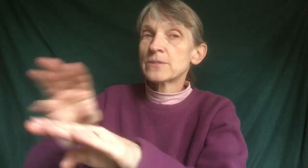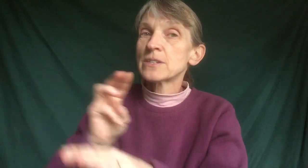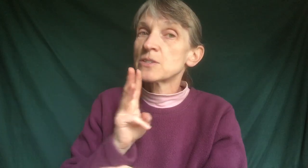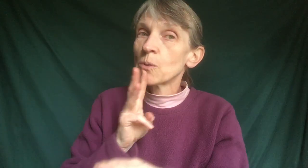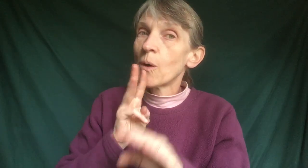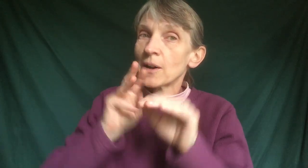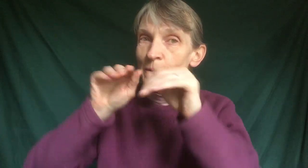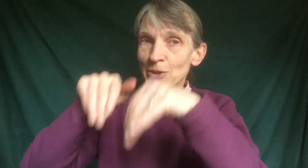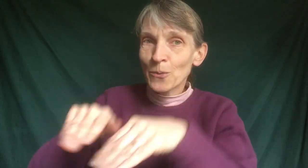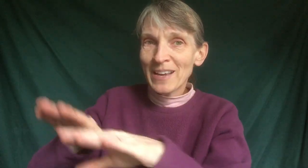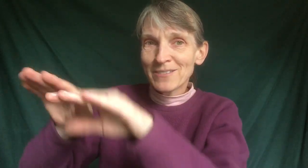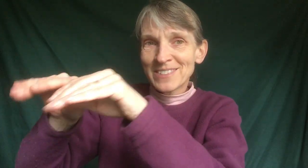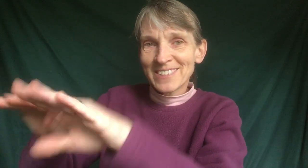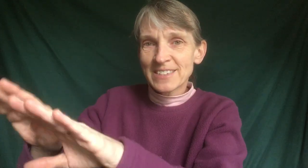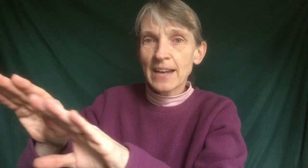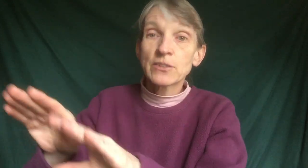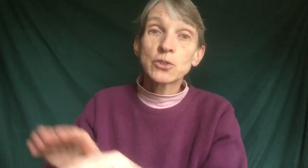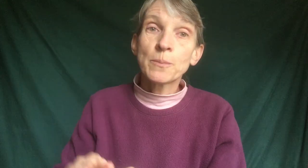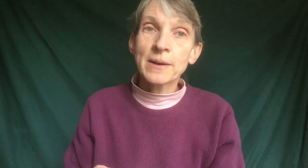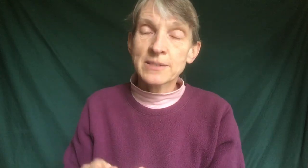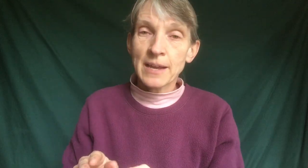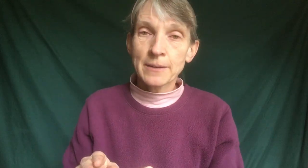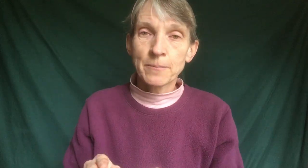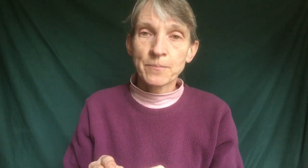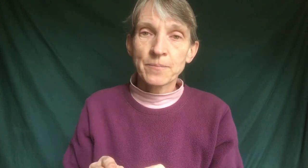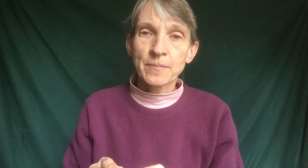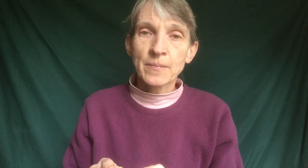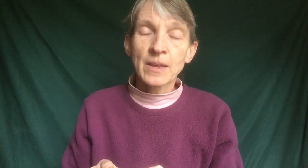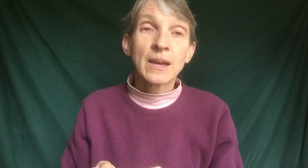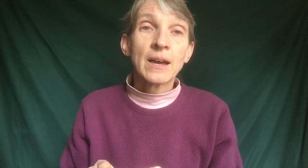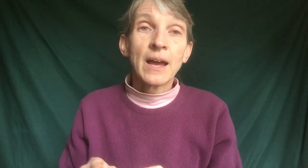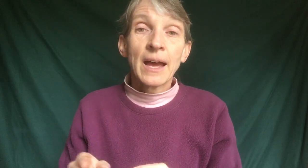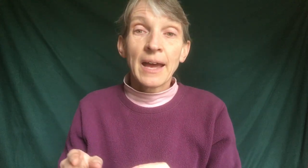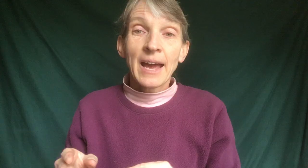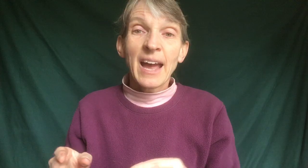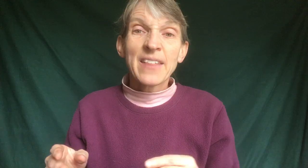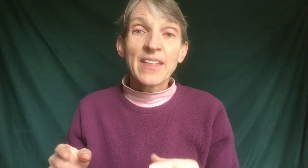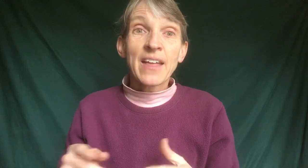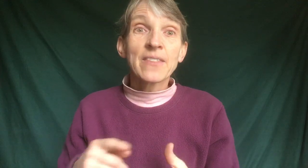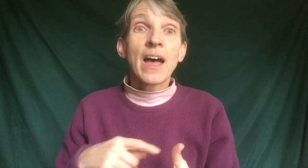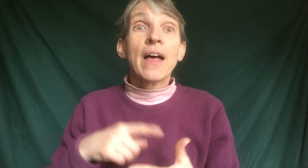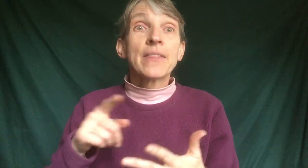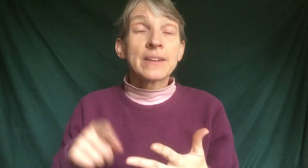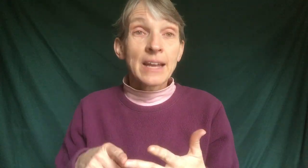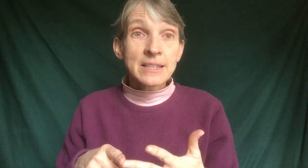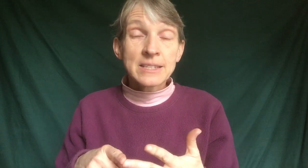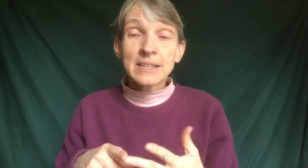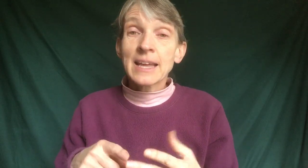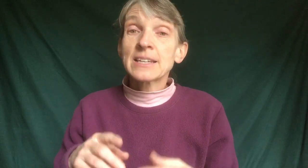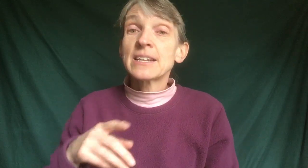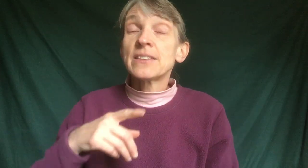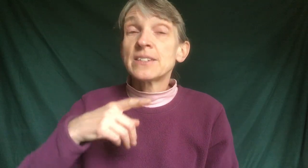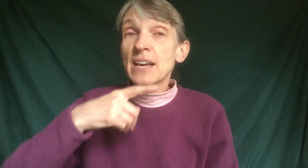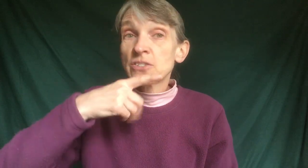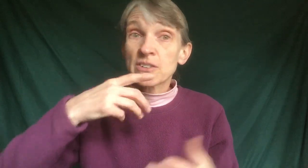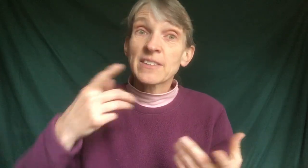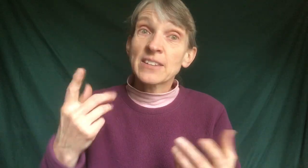It's the water with the waves. It's kind of a two-part sign. And then the next seed landed in the desert. That's